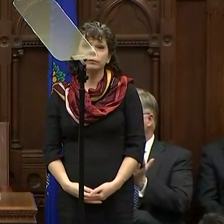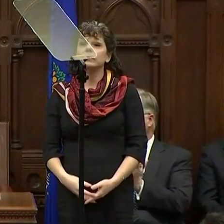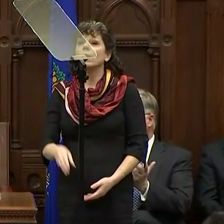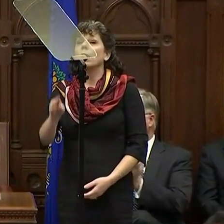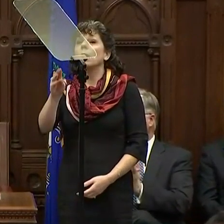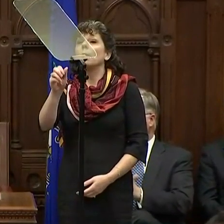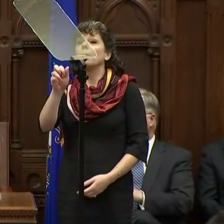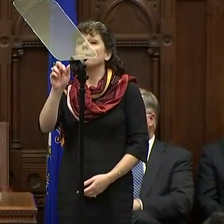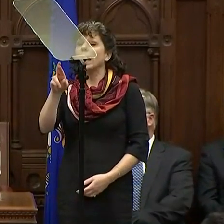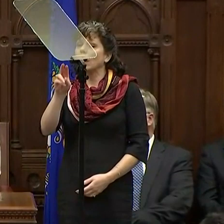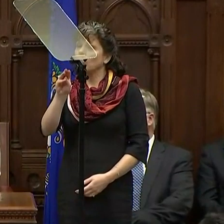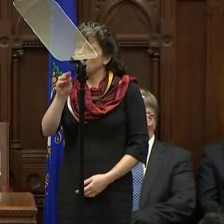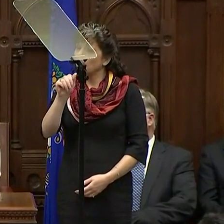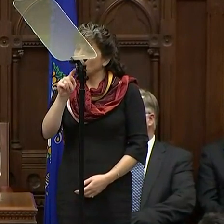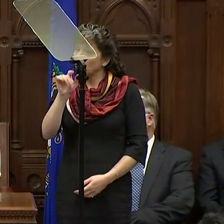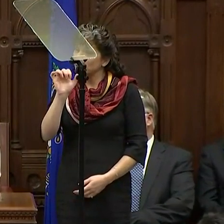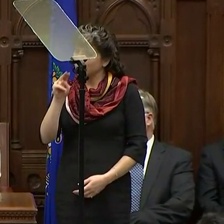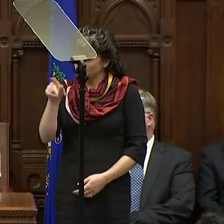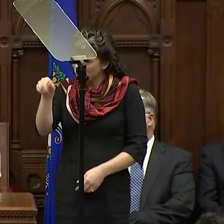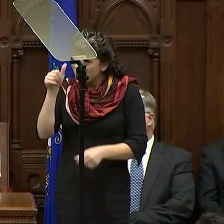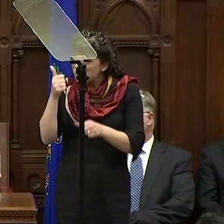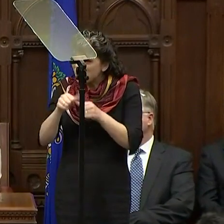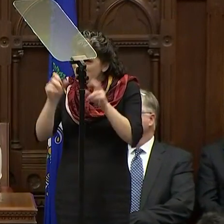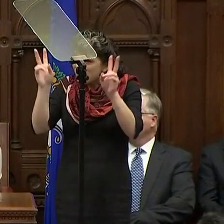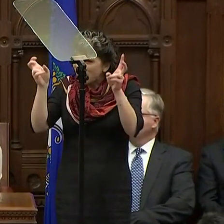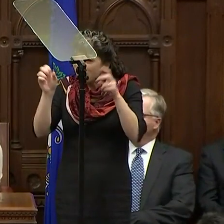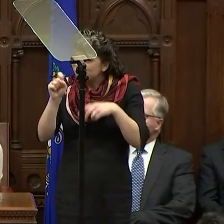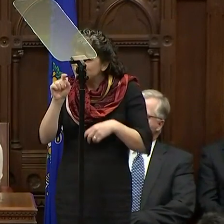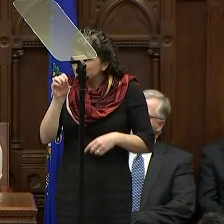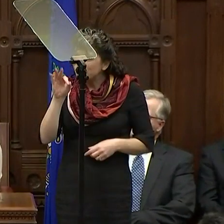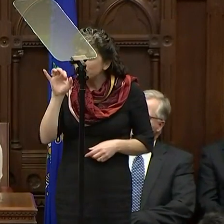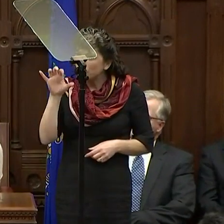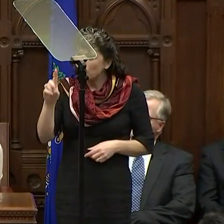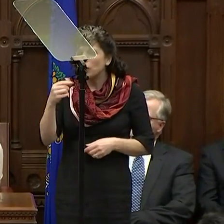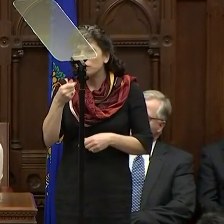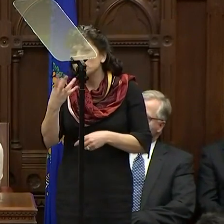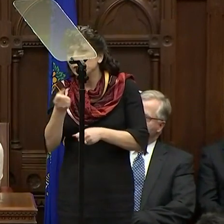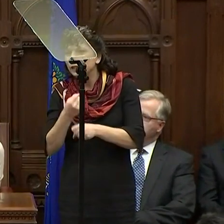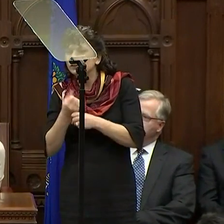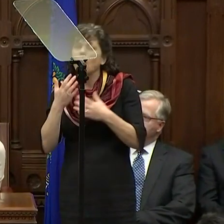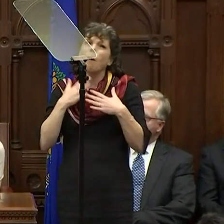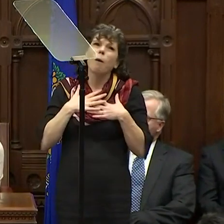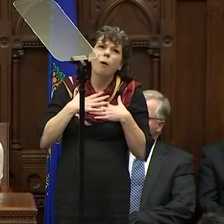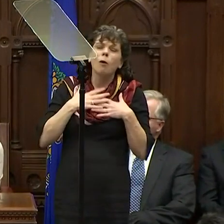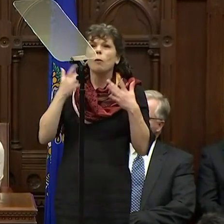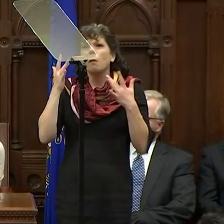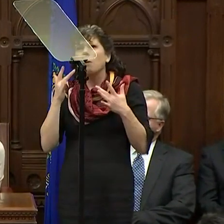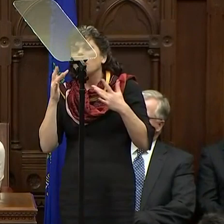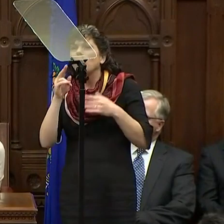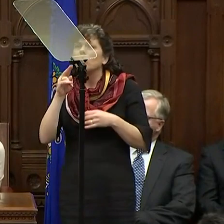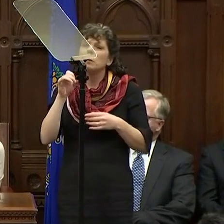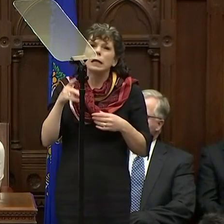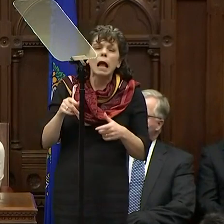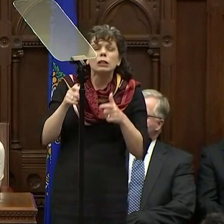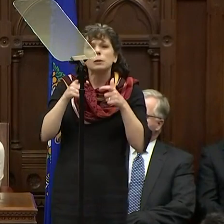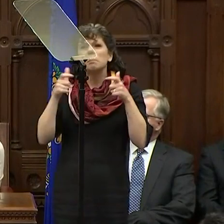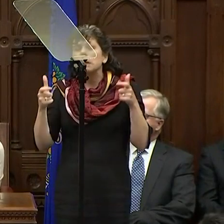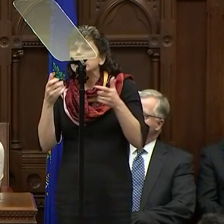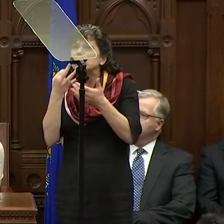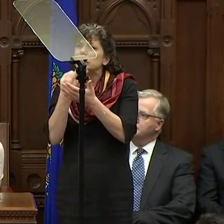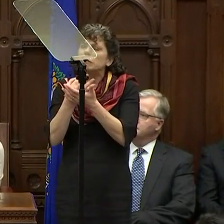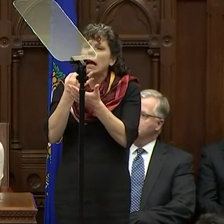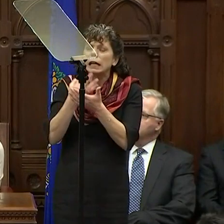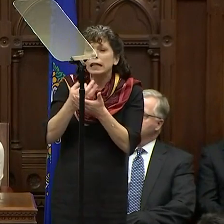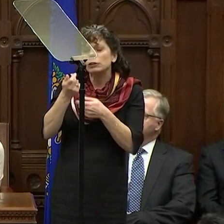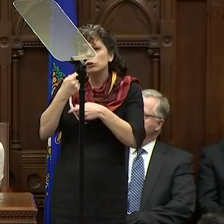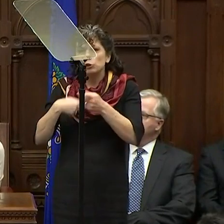Mayor Martin, remember those headlines from Stanford a few years ago? Oh, woe is us, UBS, the world's largest finance trading floor,